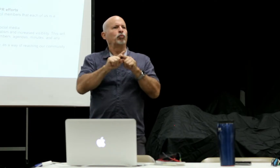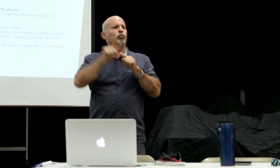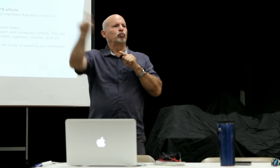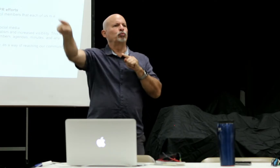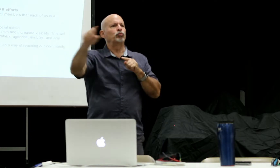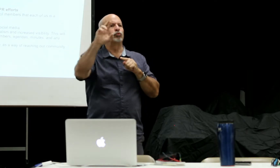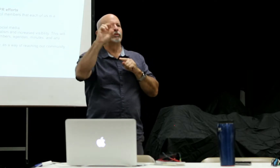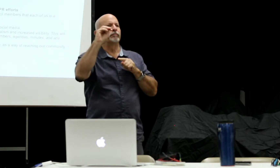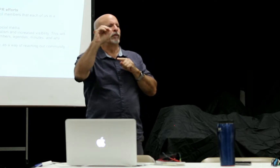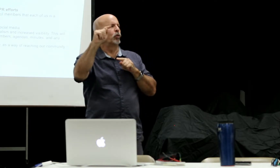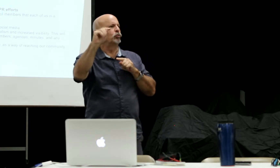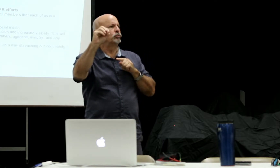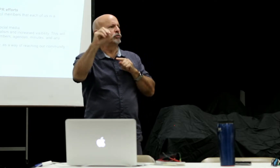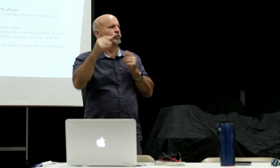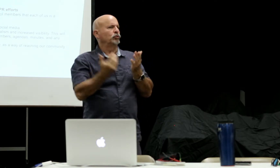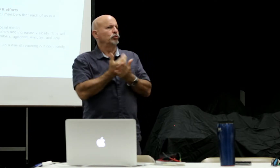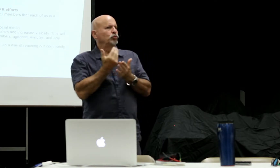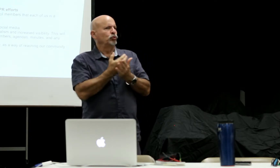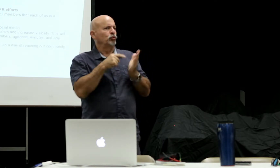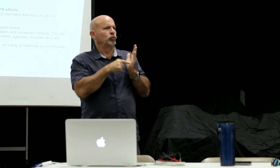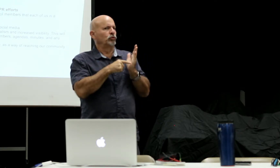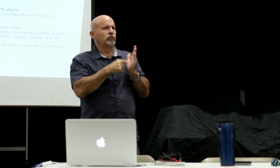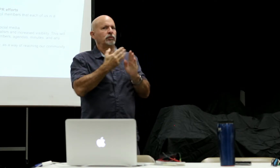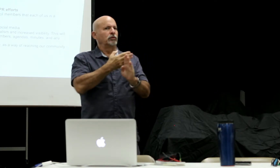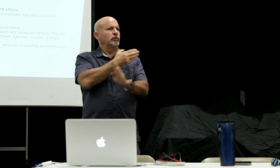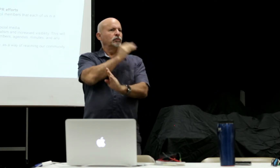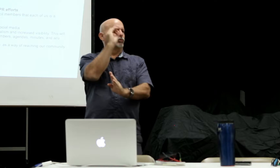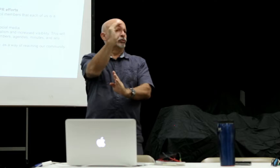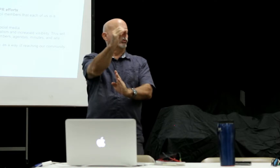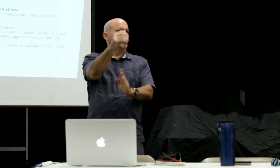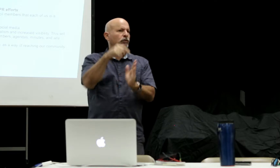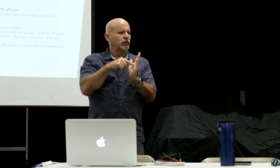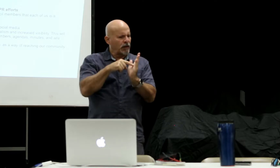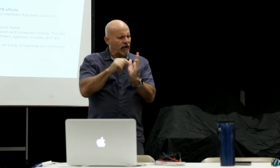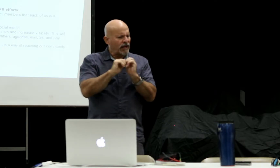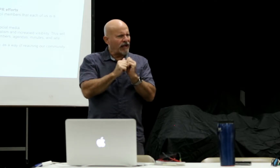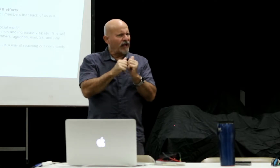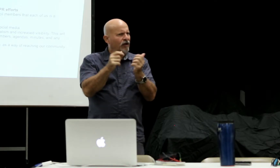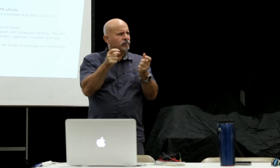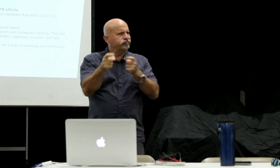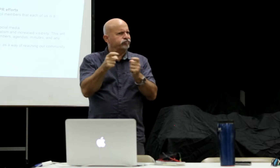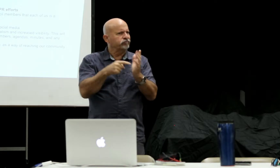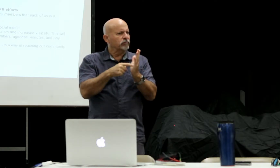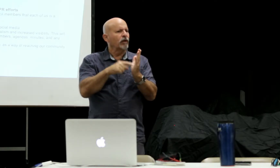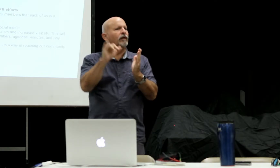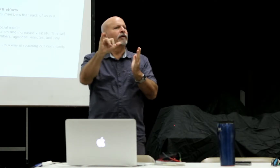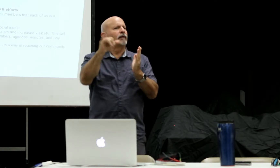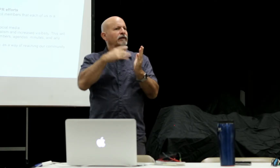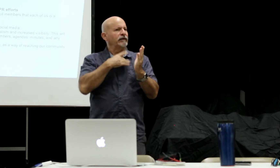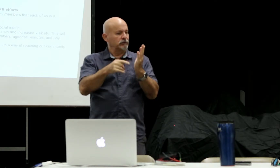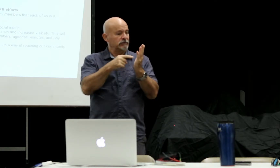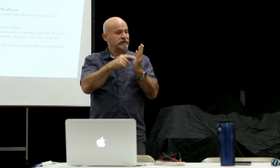sure that we make some revisions because we had nothing on there in terms of technology or being able to do things